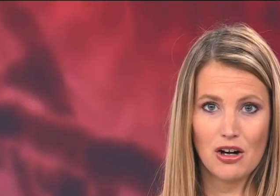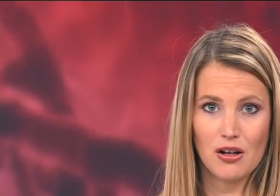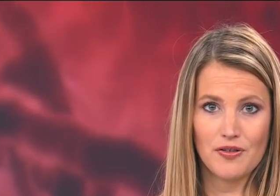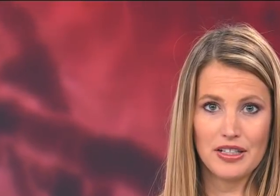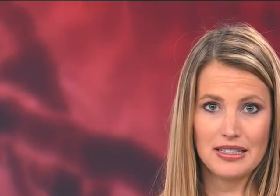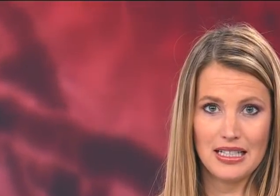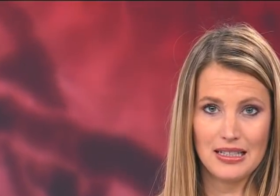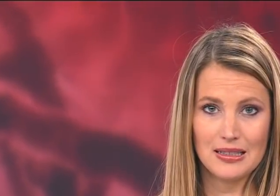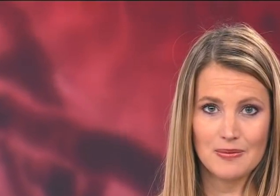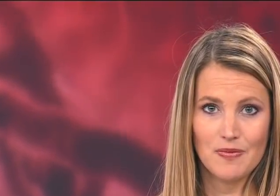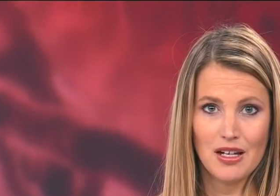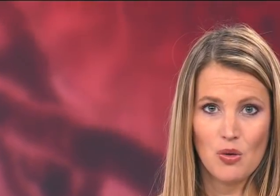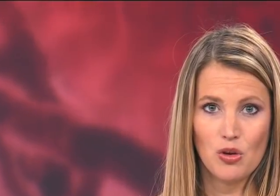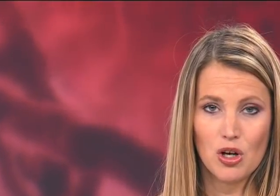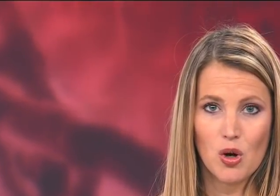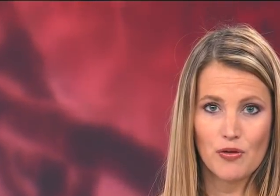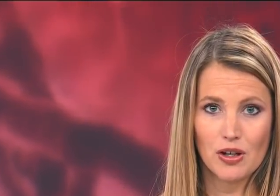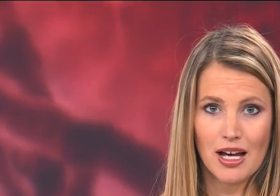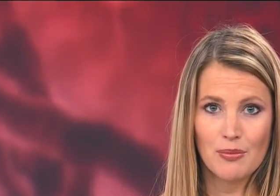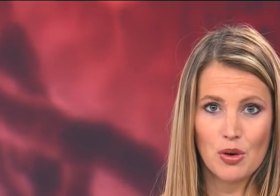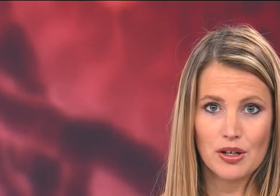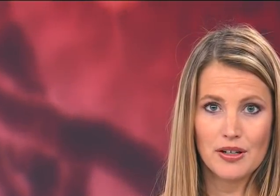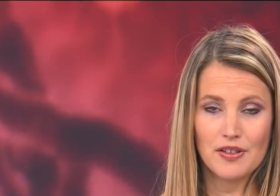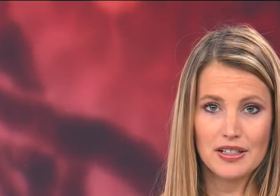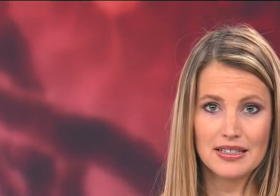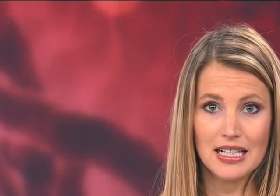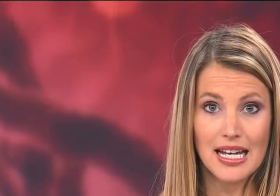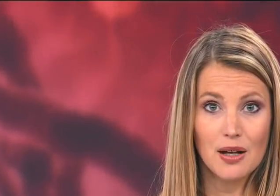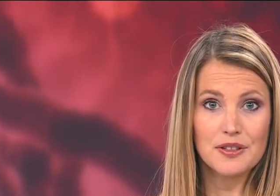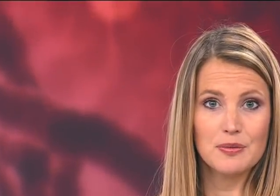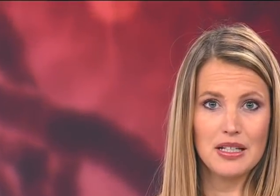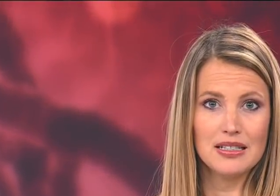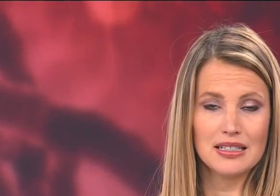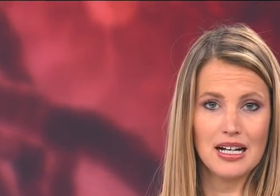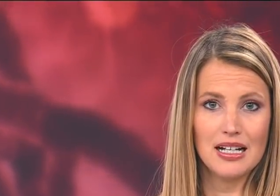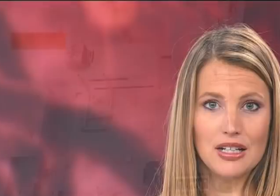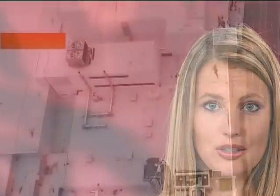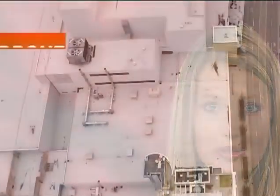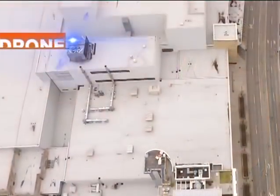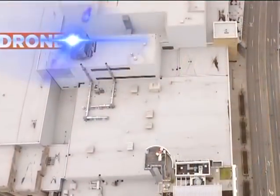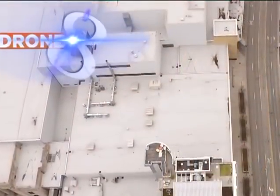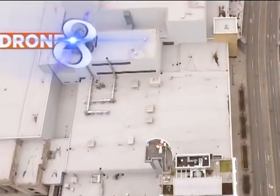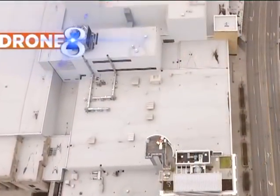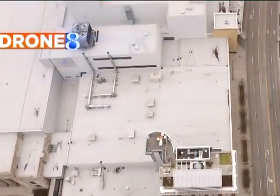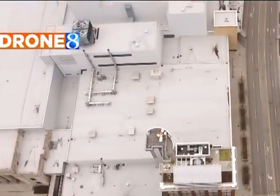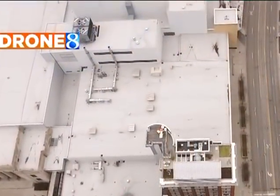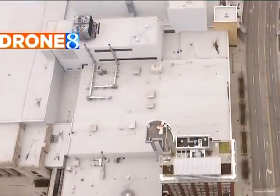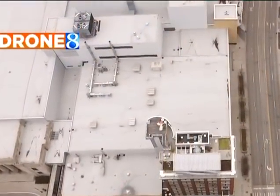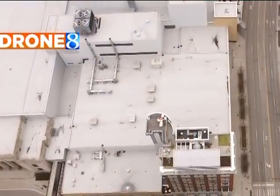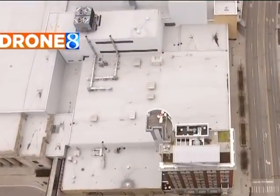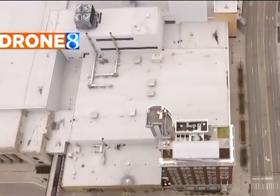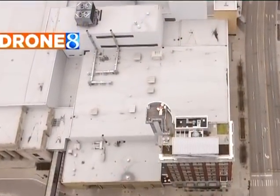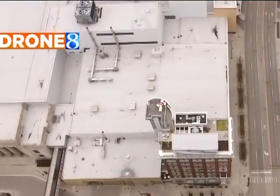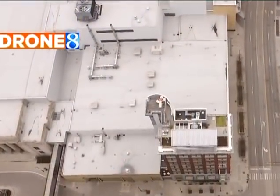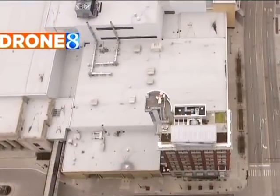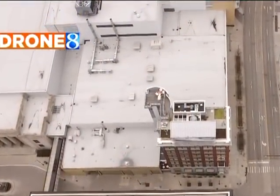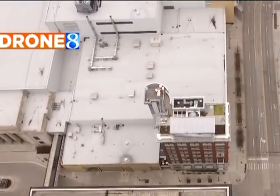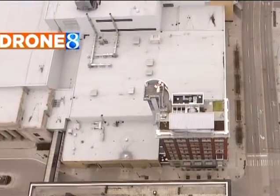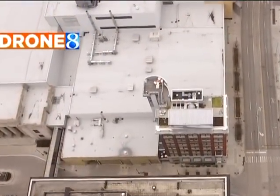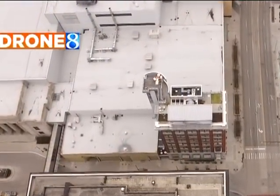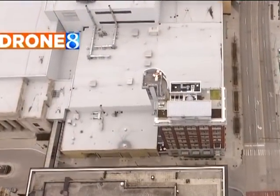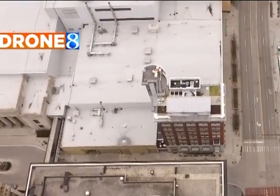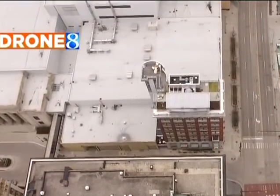to meet all of these needs. We'll go over a lot more of this announcement on News 8 at noon. We know that as far as